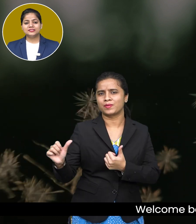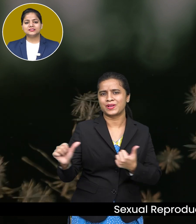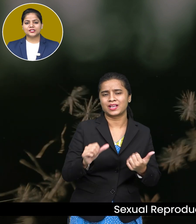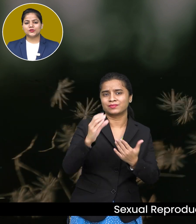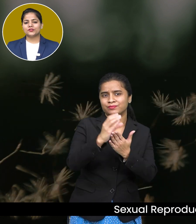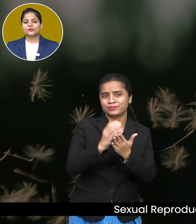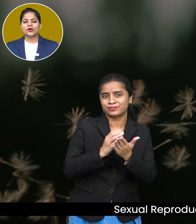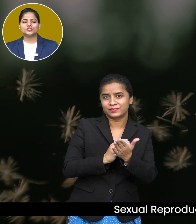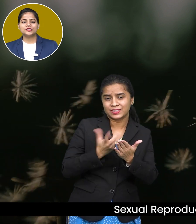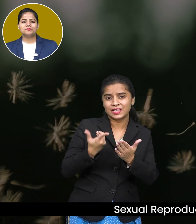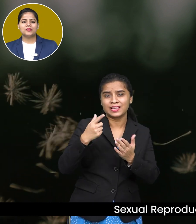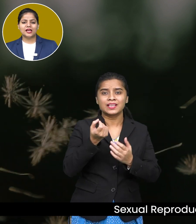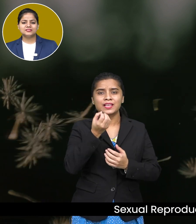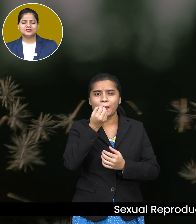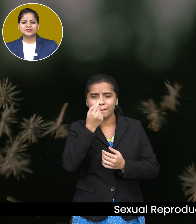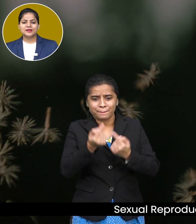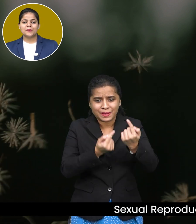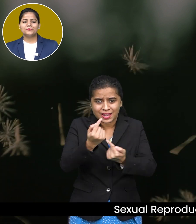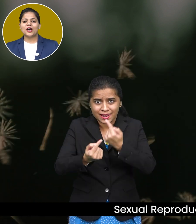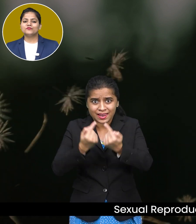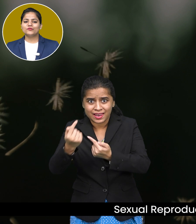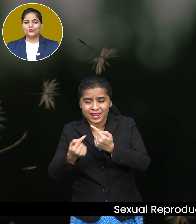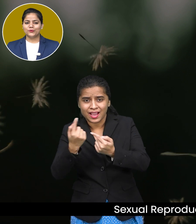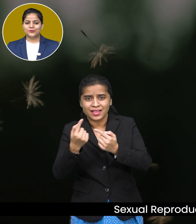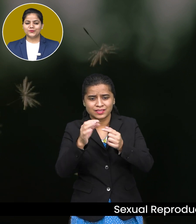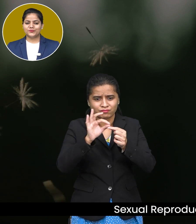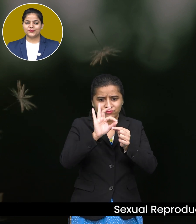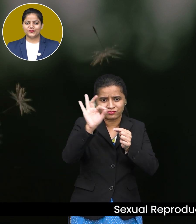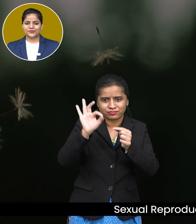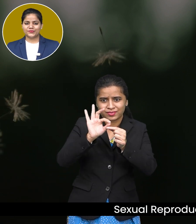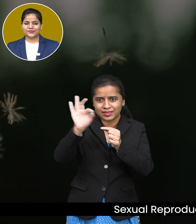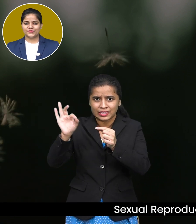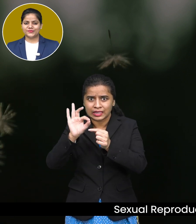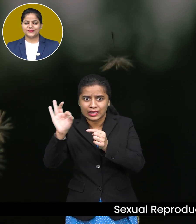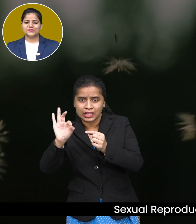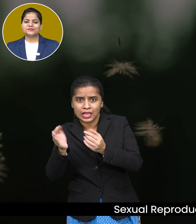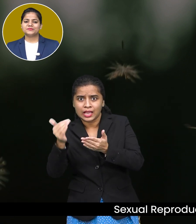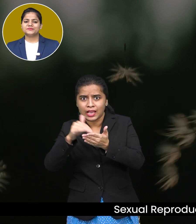the lesson Sexual Reproduction in Plants, Part 4.